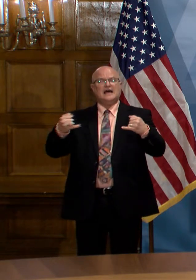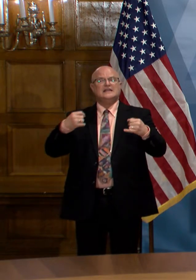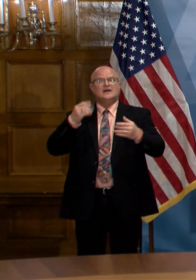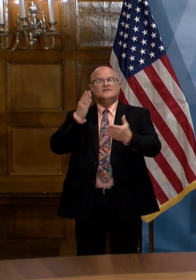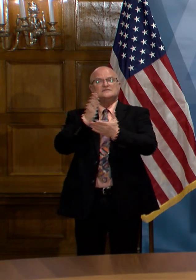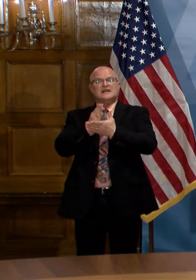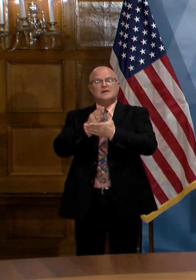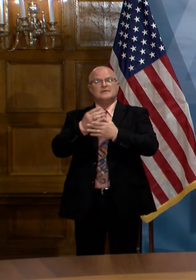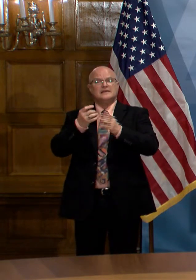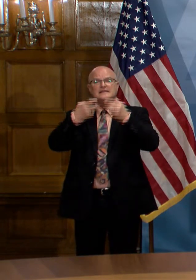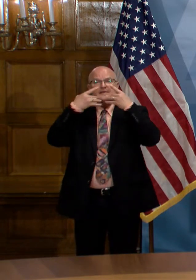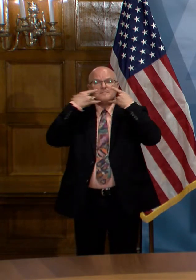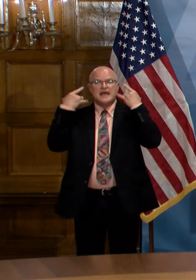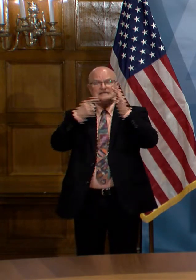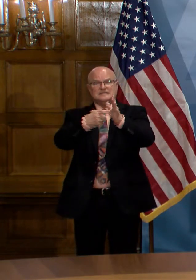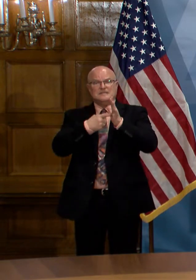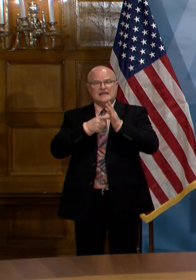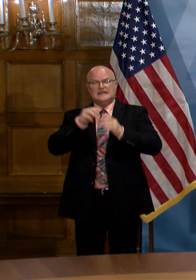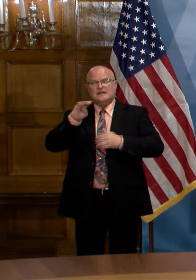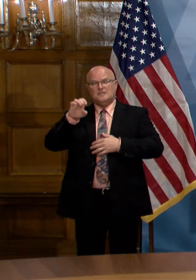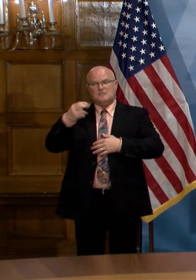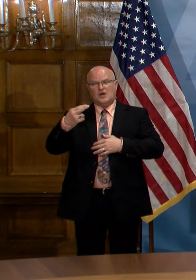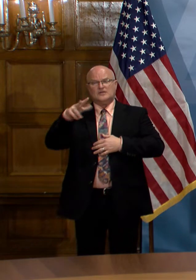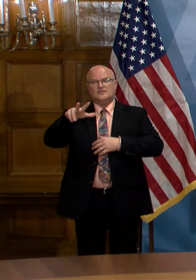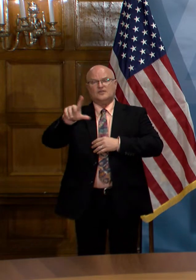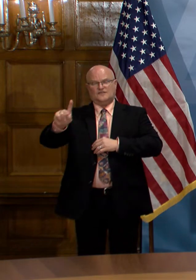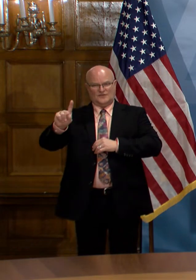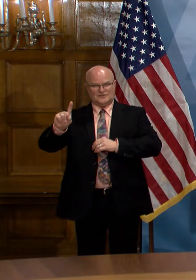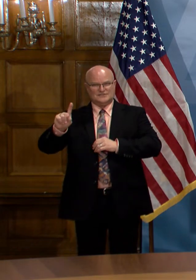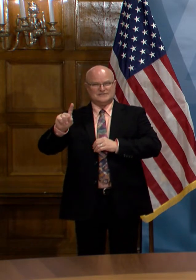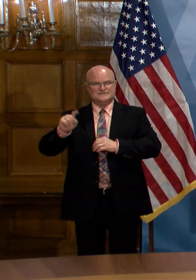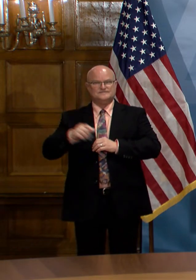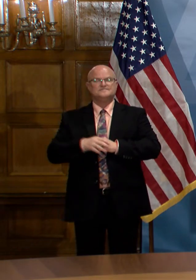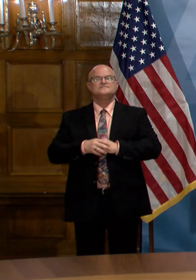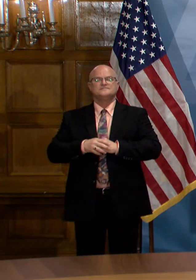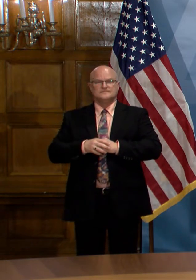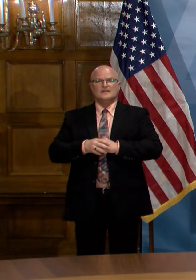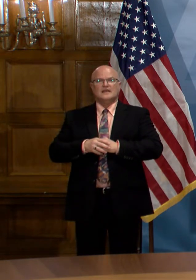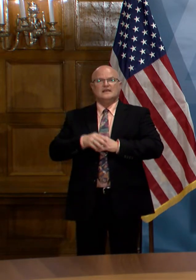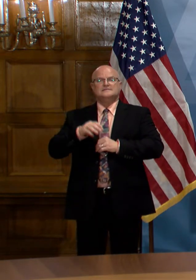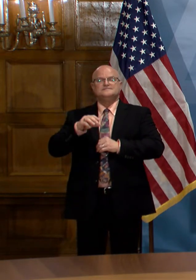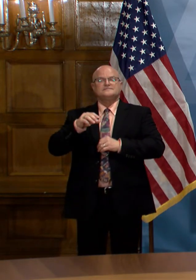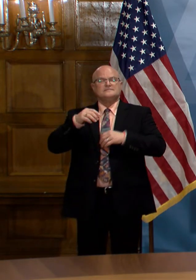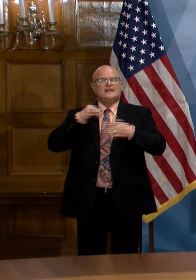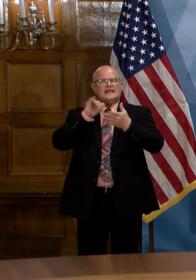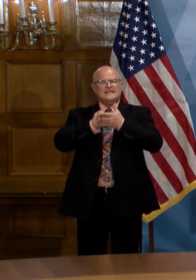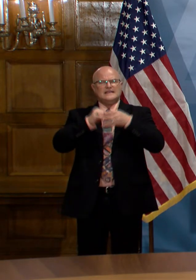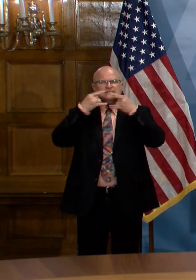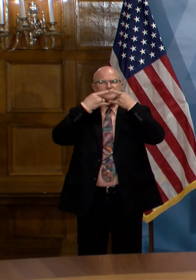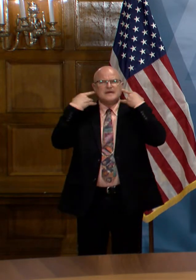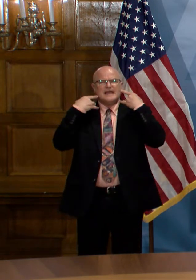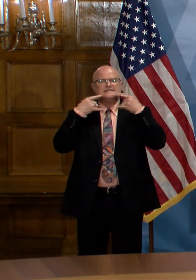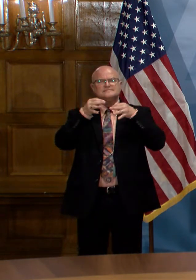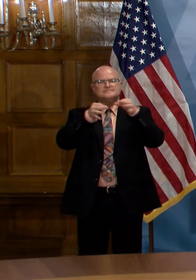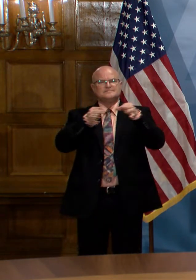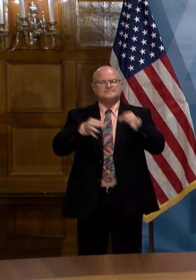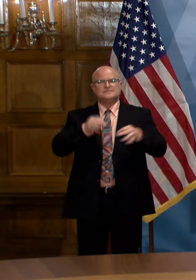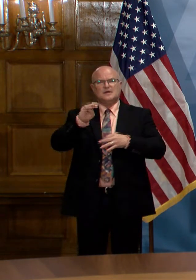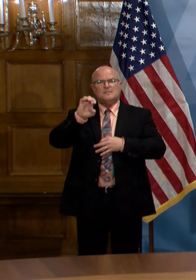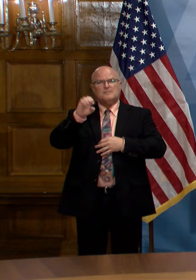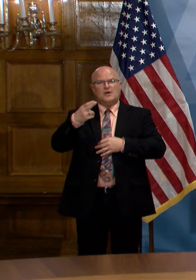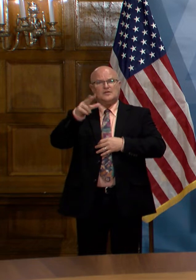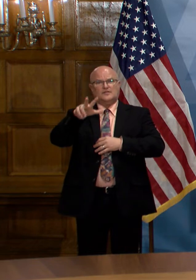31st? The mask mandate was outlined as being lifted on